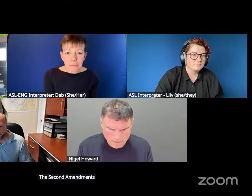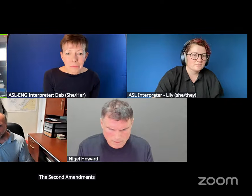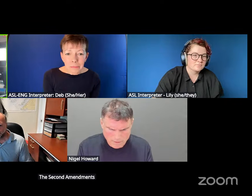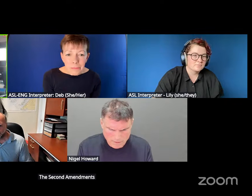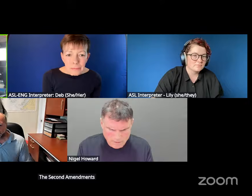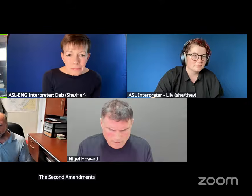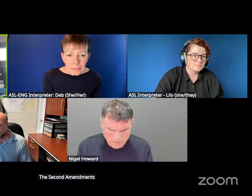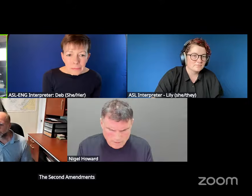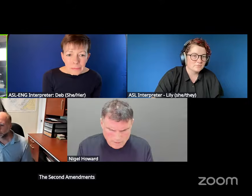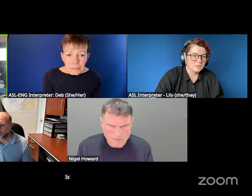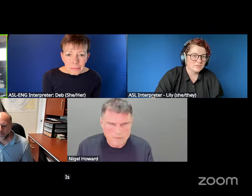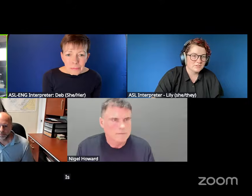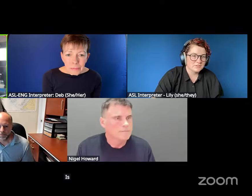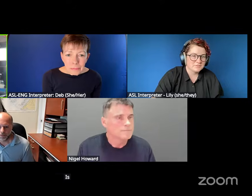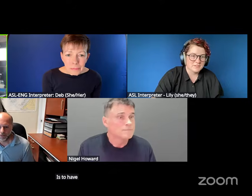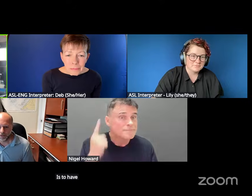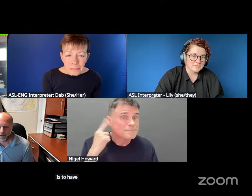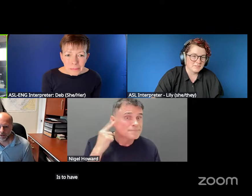is to have